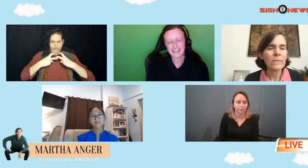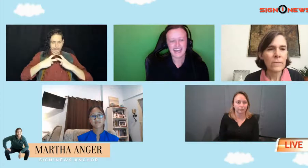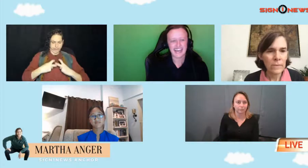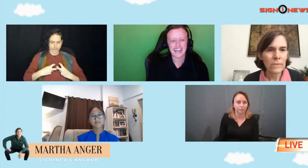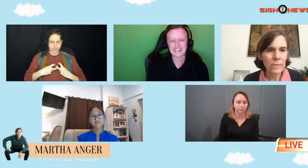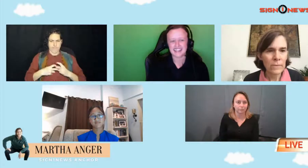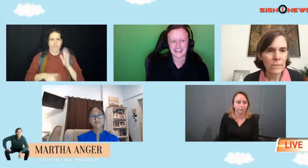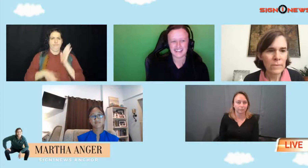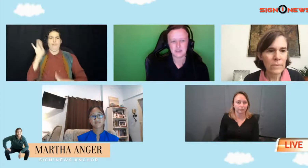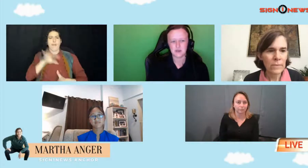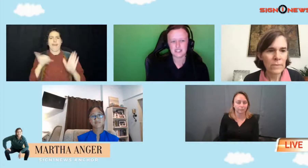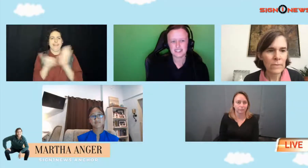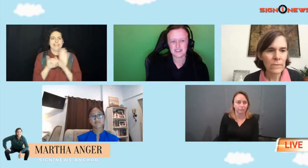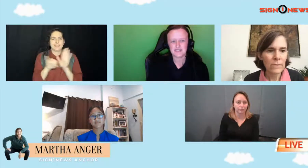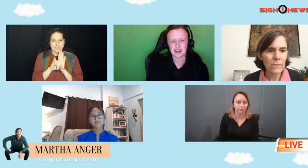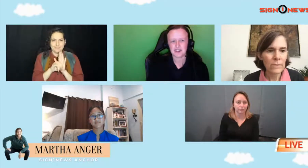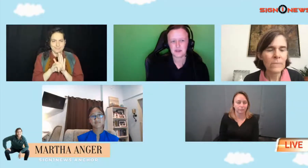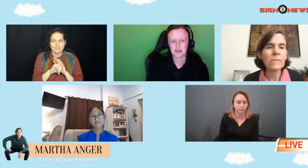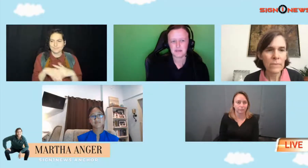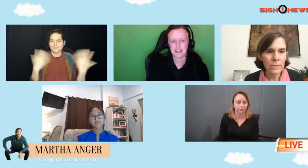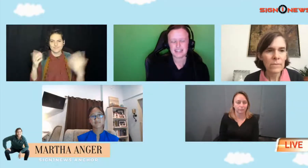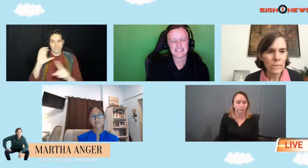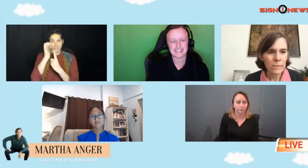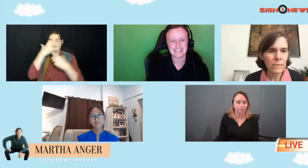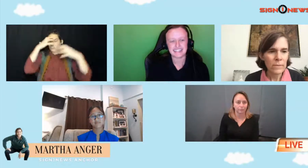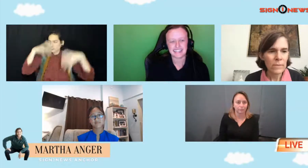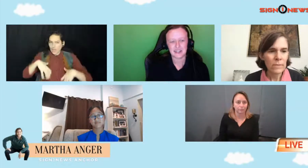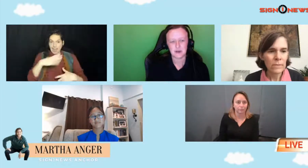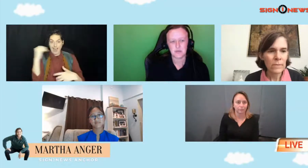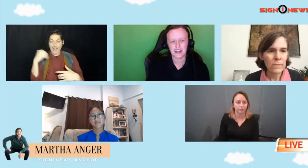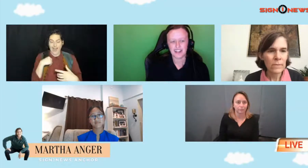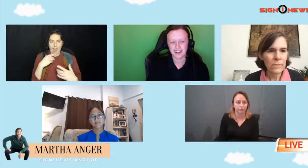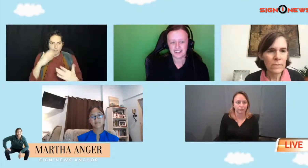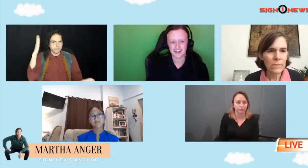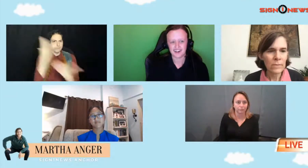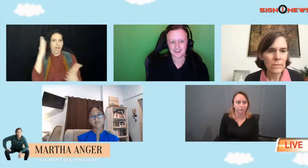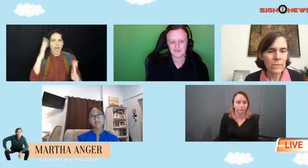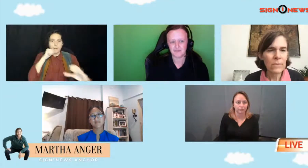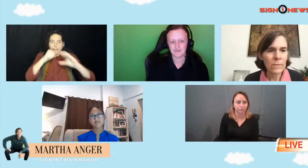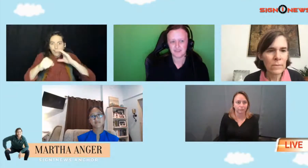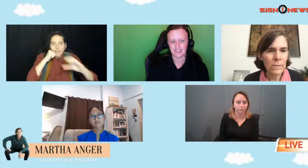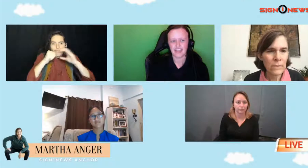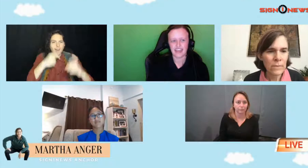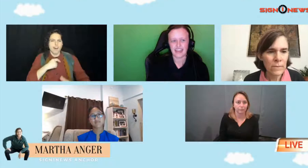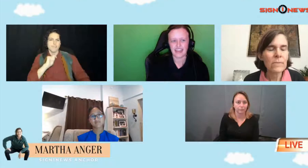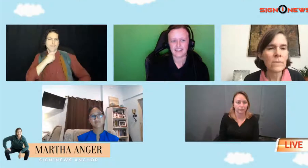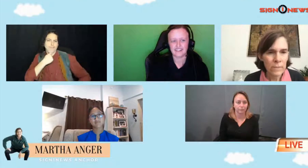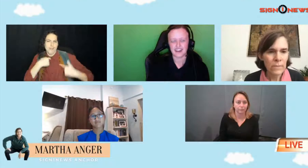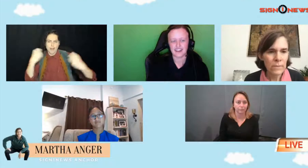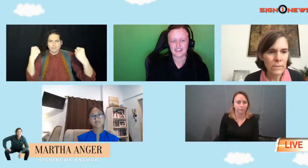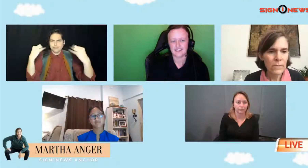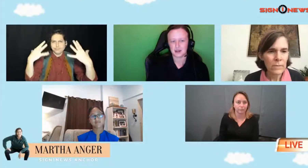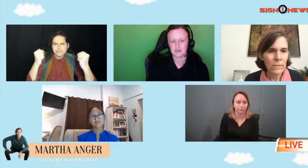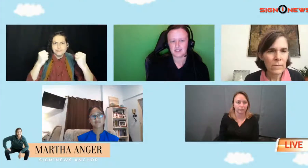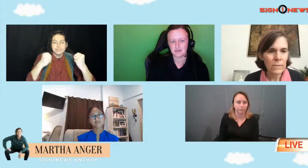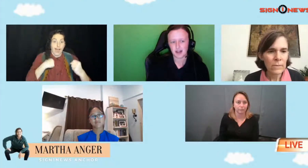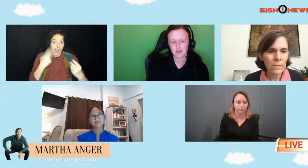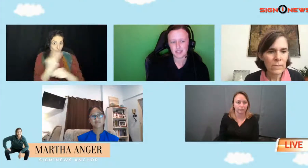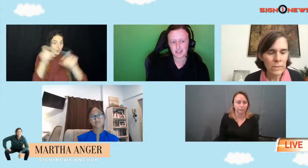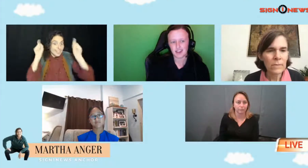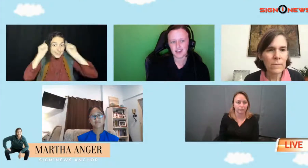SimComming, and I had to really evaluate my identity when I got there. And I